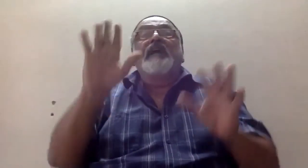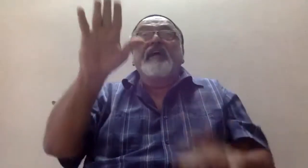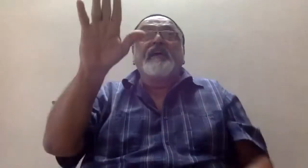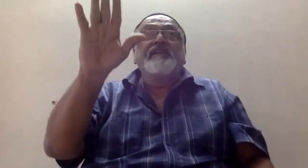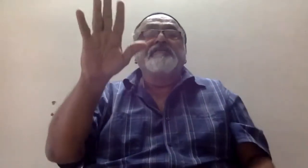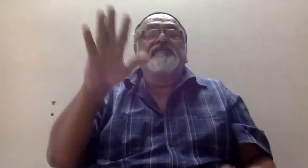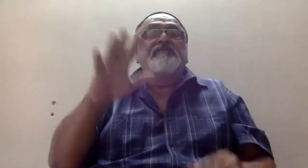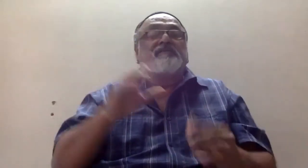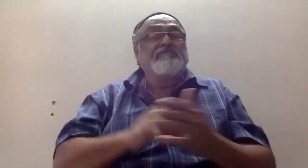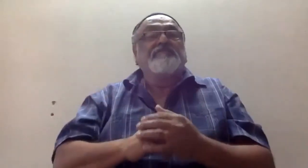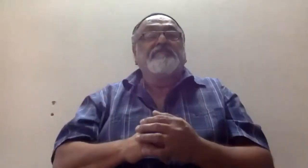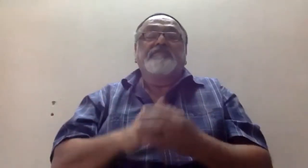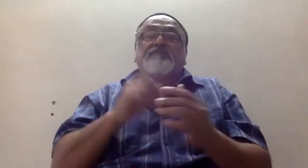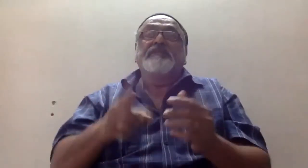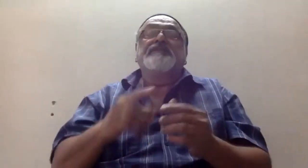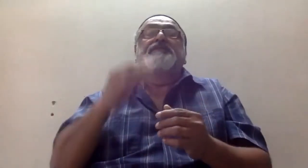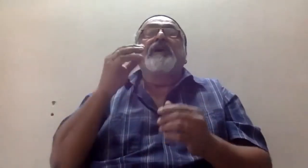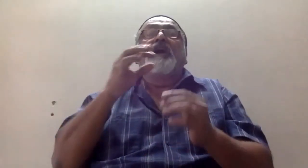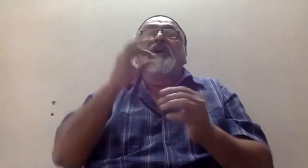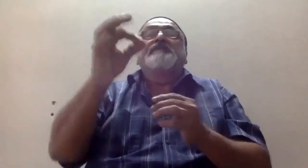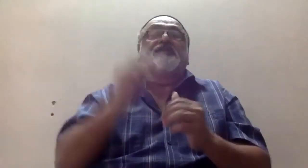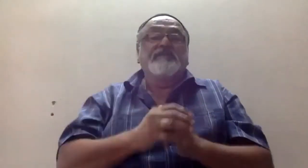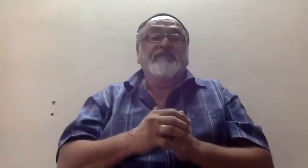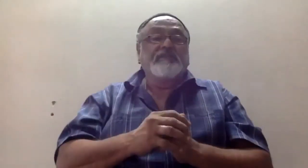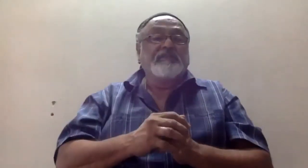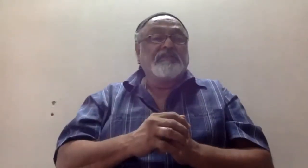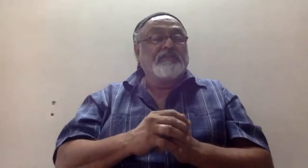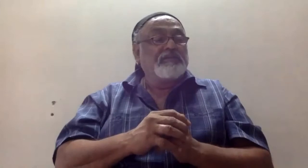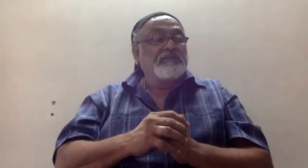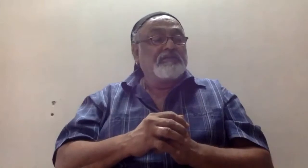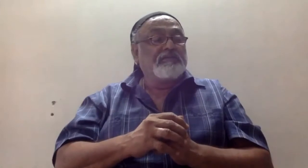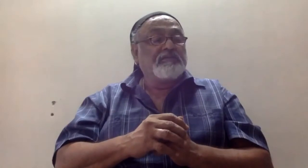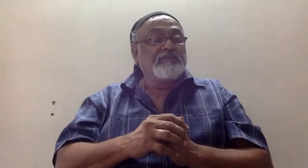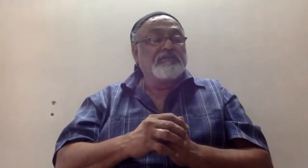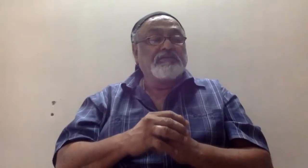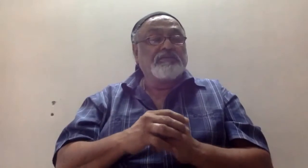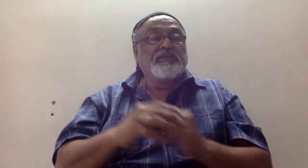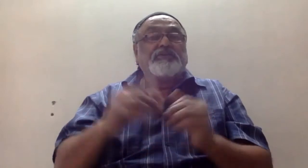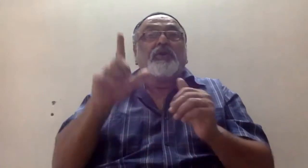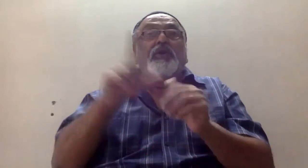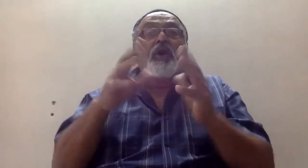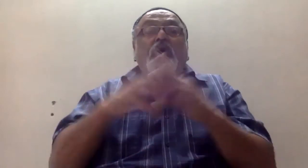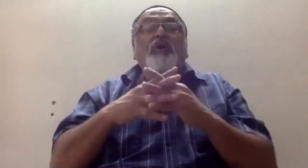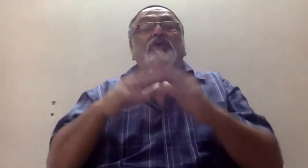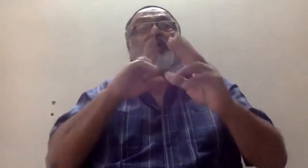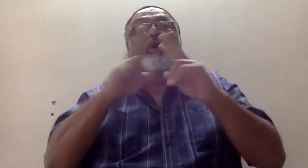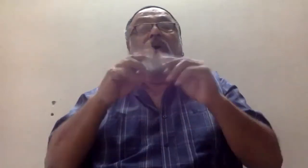fact, our law talks about raising awareness of not just parliamentarians and members of legislative